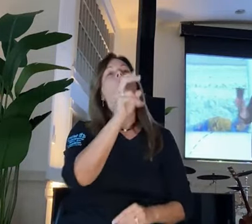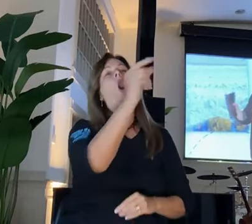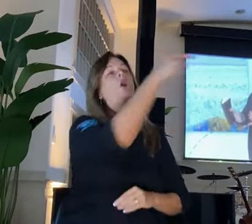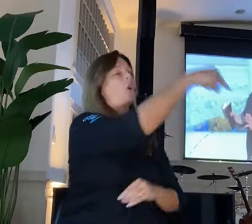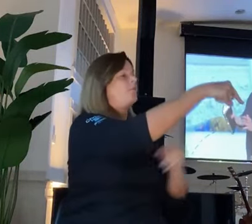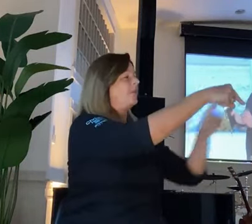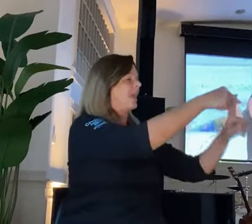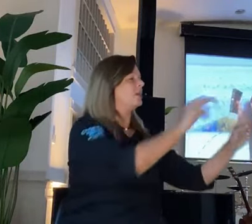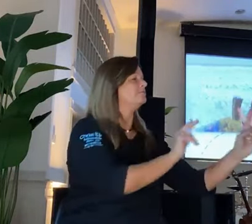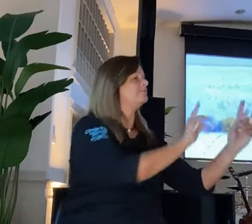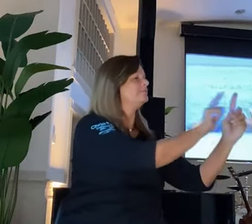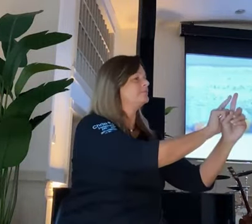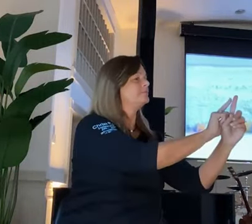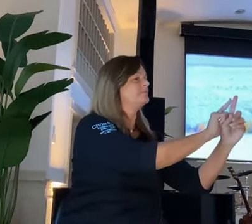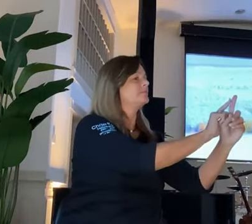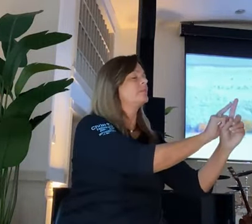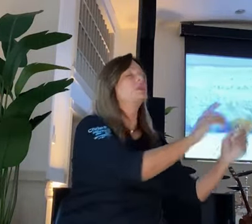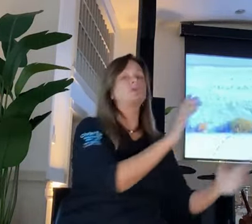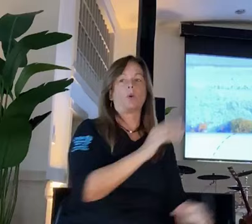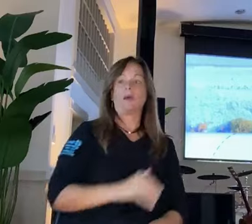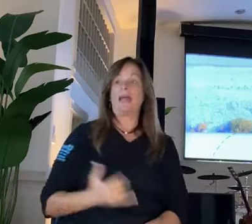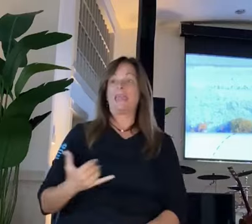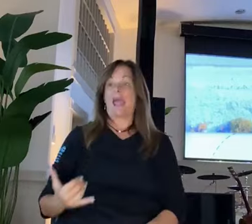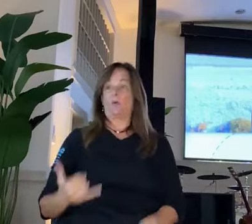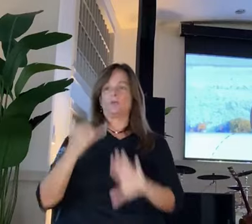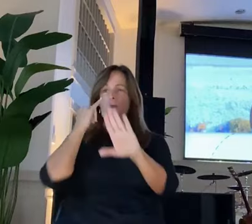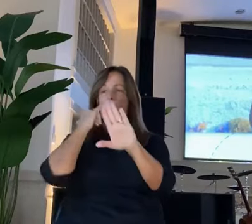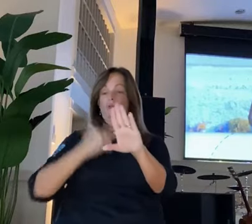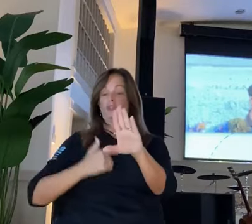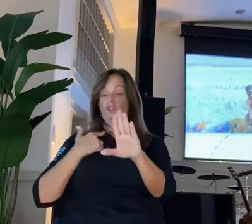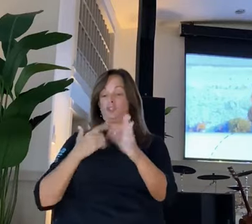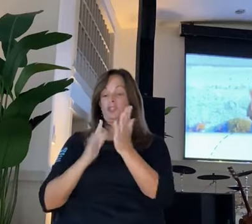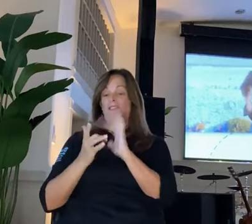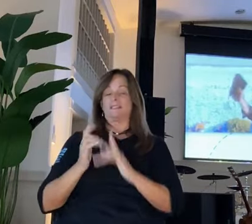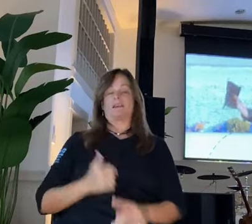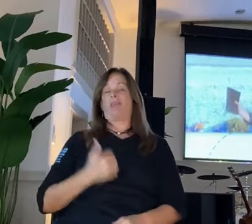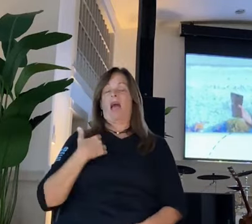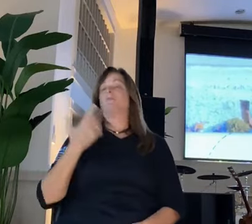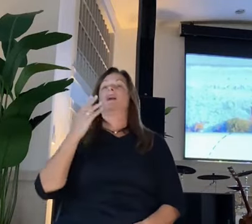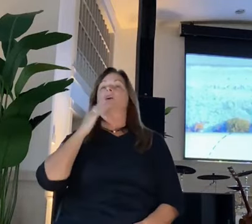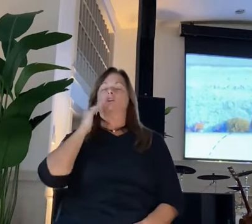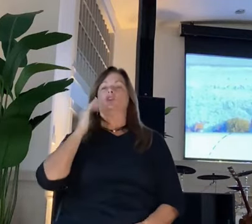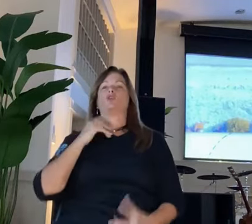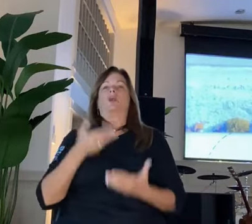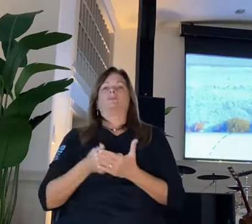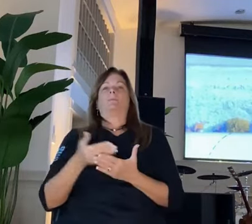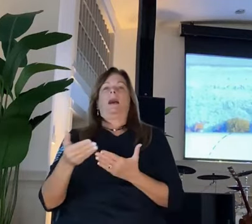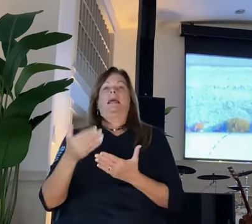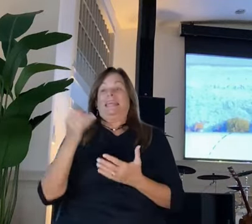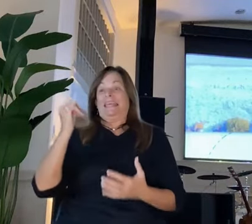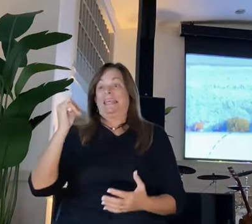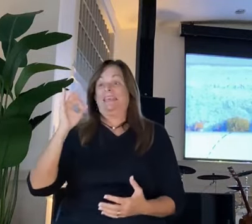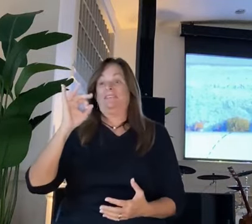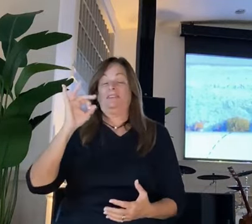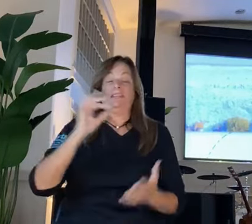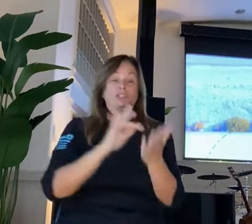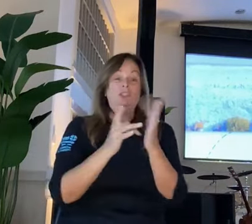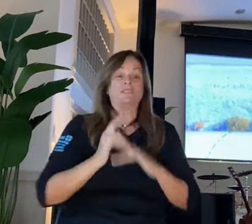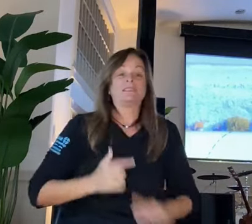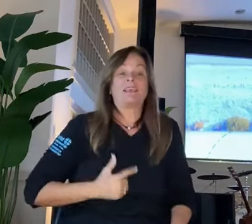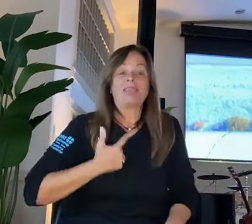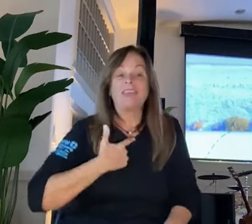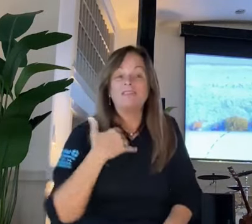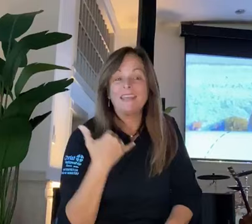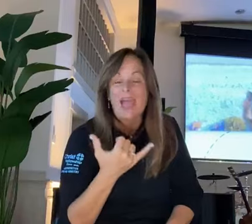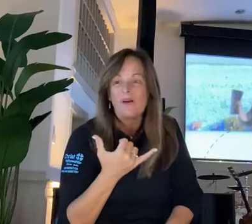an audience with Jesus, you'd have to buy a ticket, fly to Israel, in the middle of what else they're going through, trying to find Jesus. Is he in the